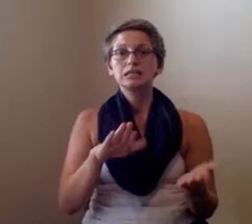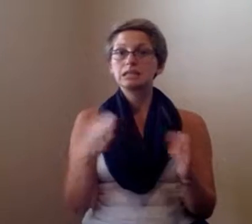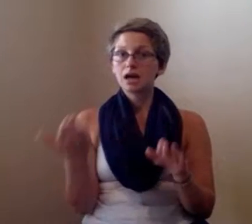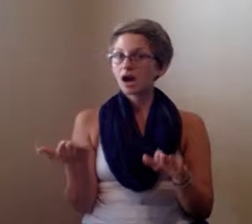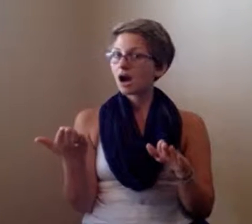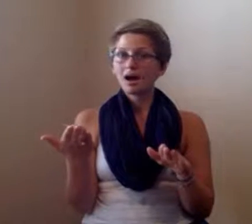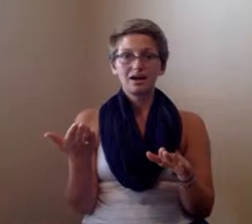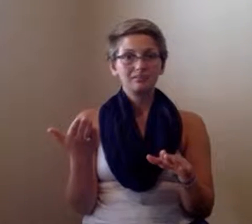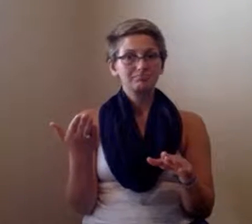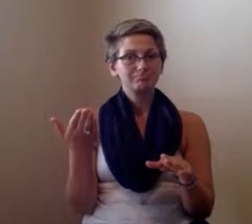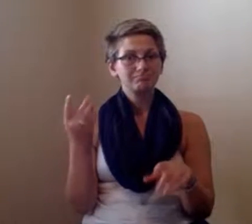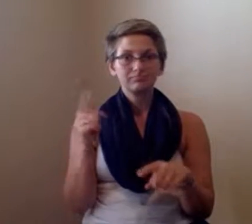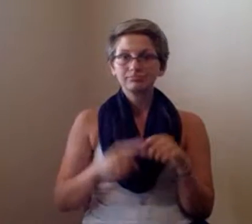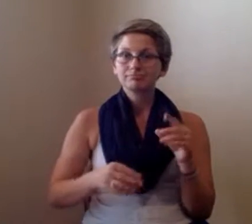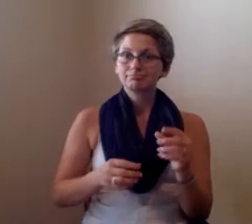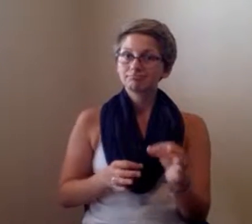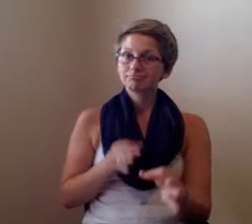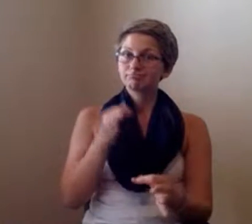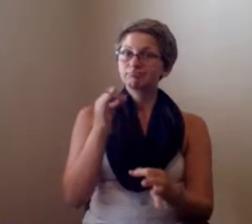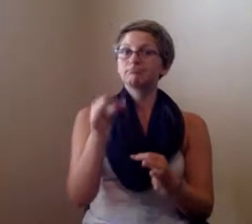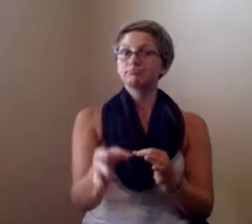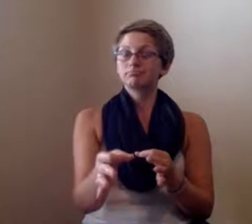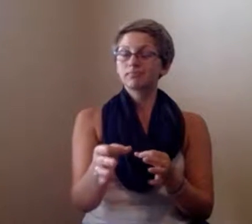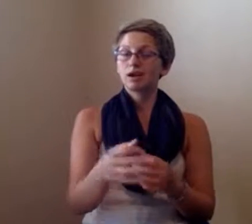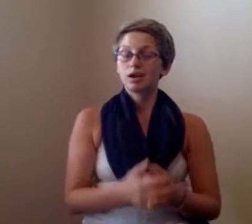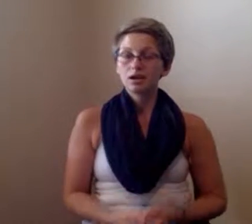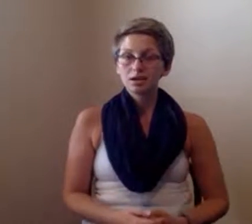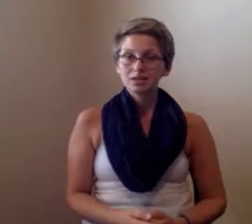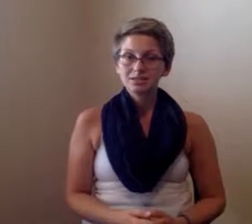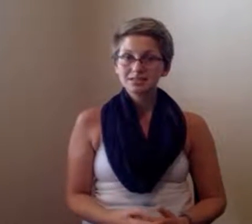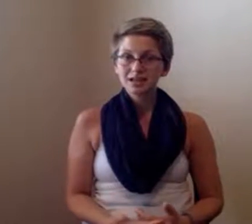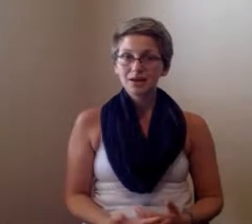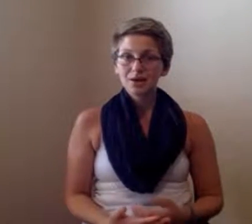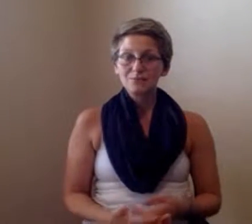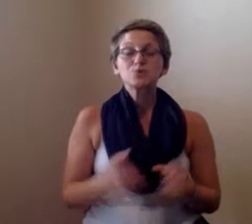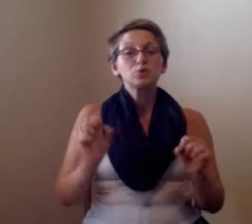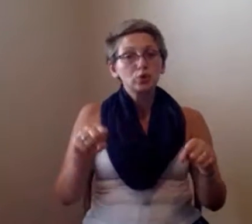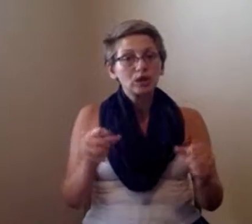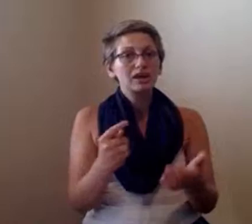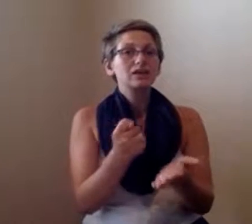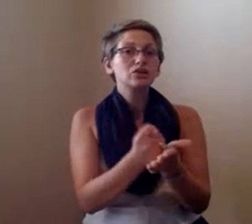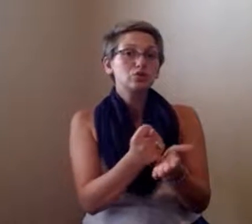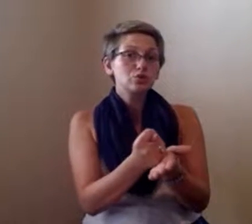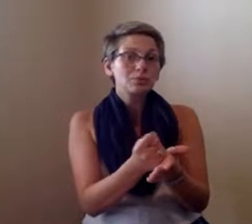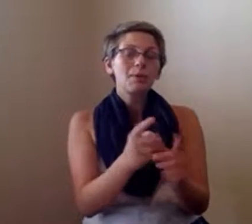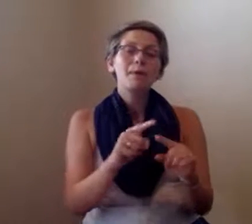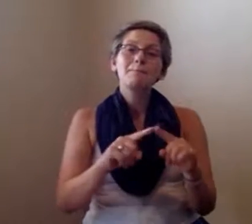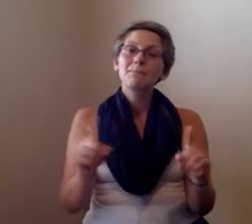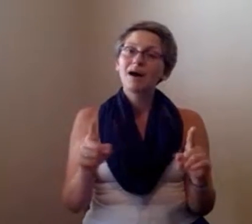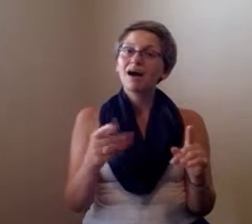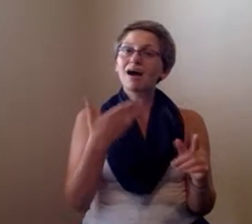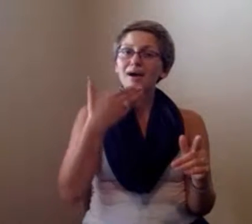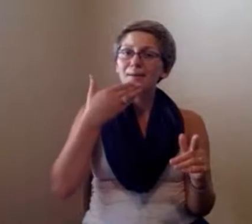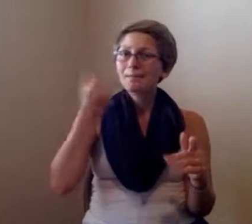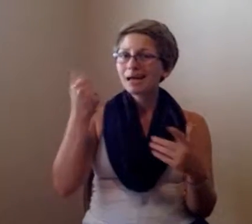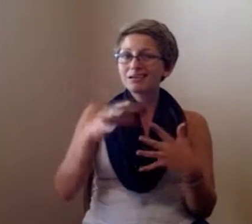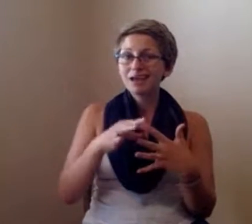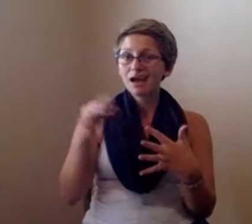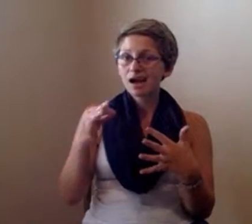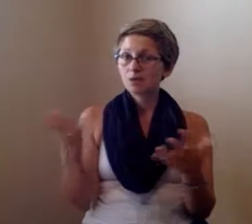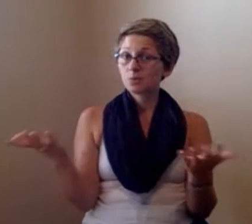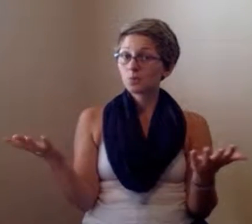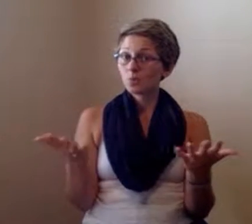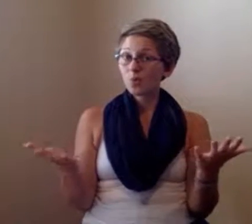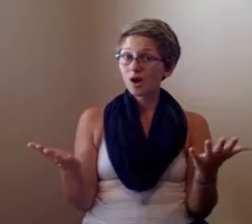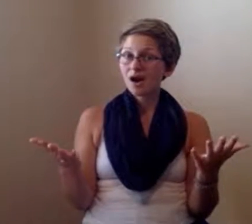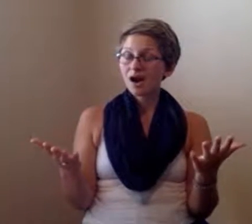life and treat them, but nothing is better than being proactive and preventing that from happening in the first place. And we have a lot of